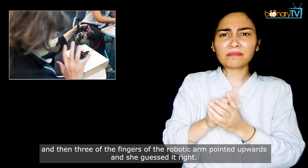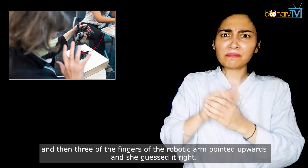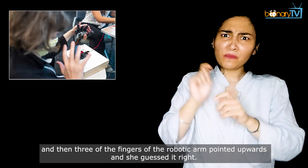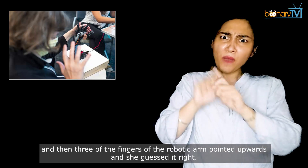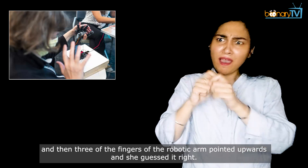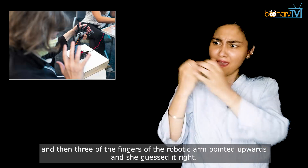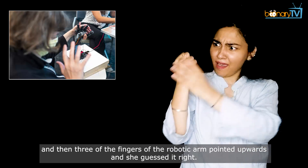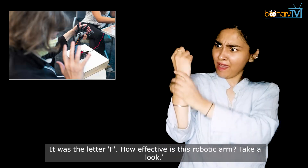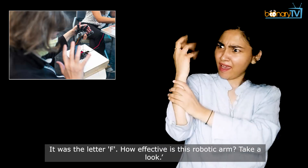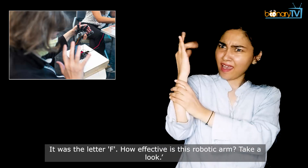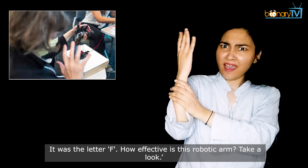right.